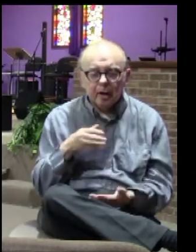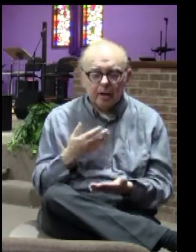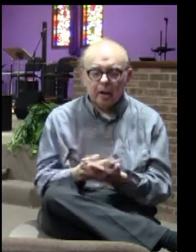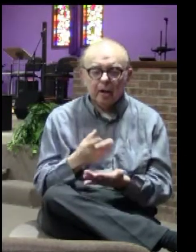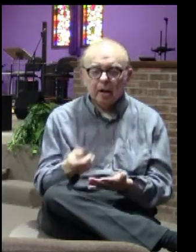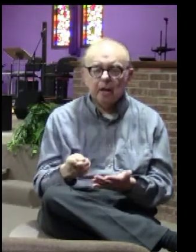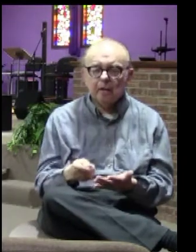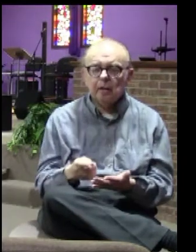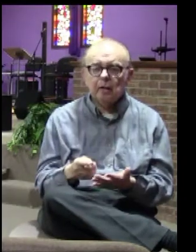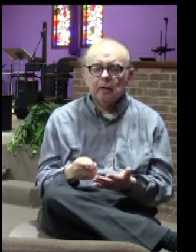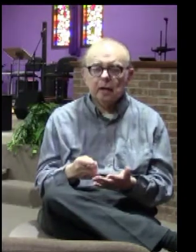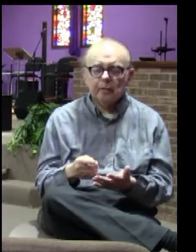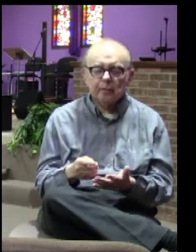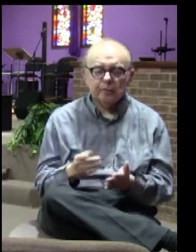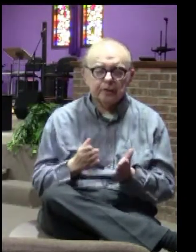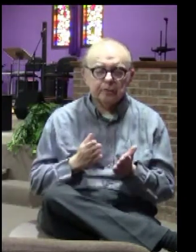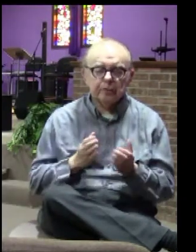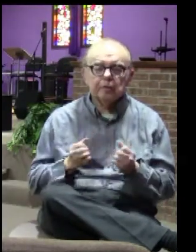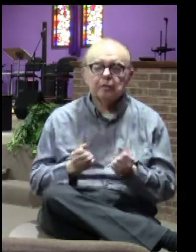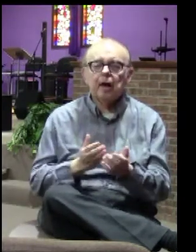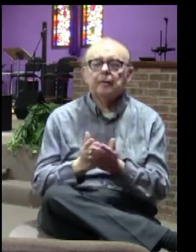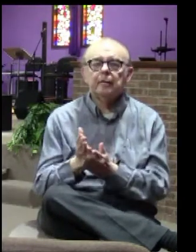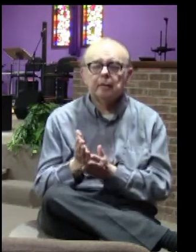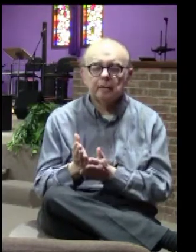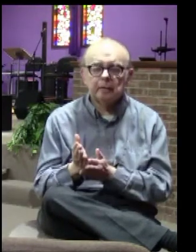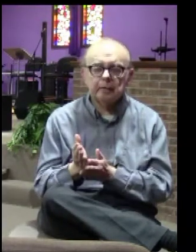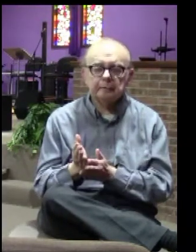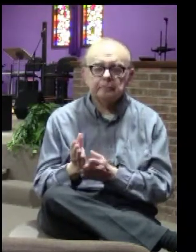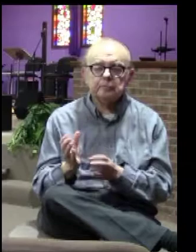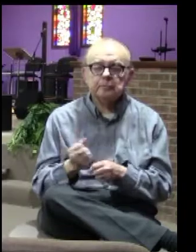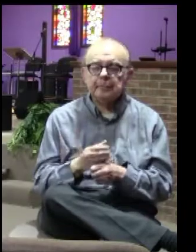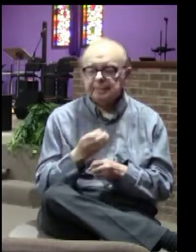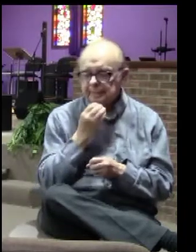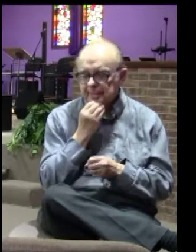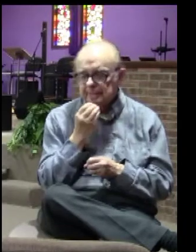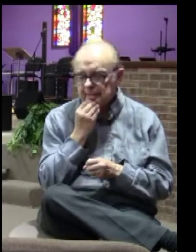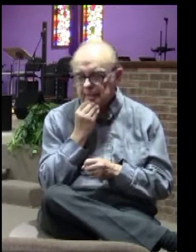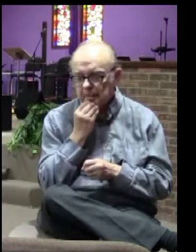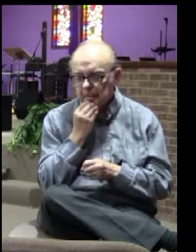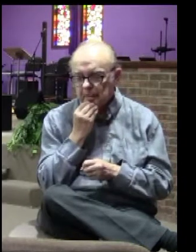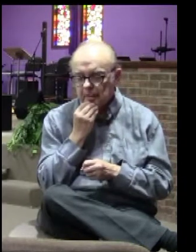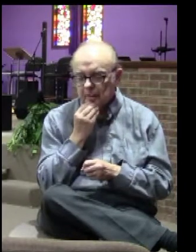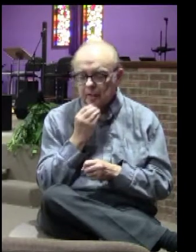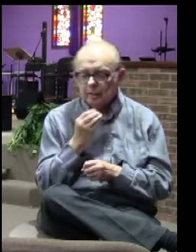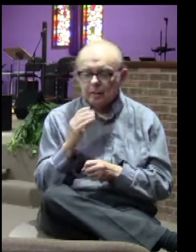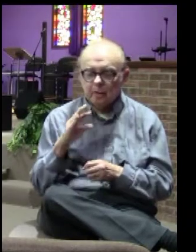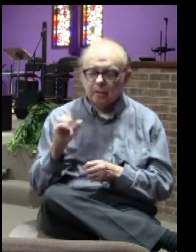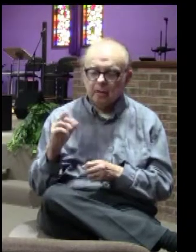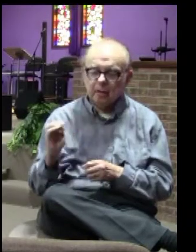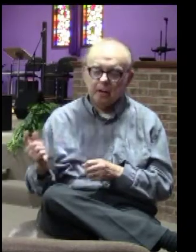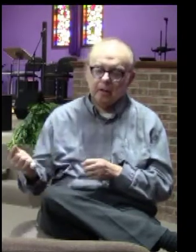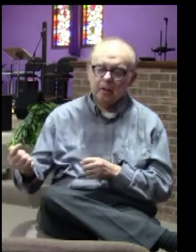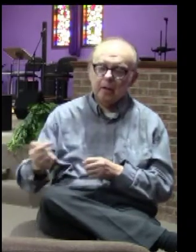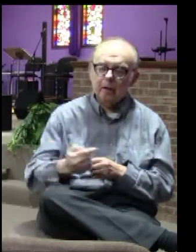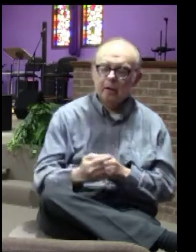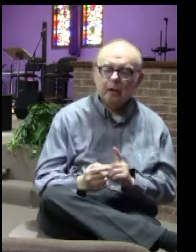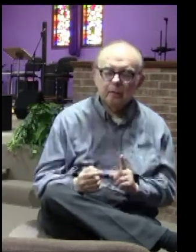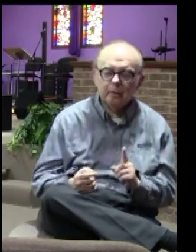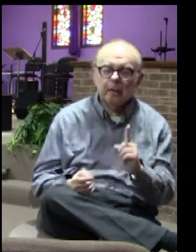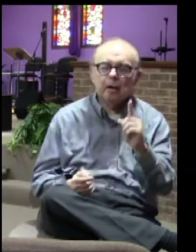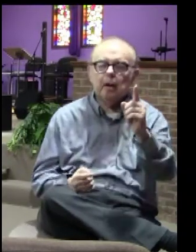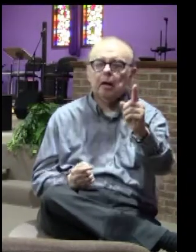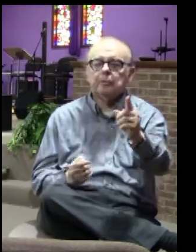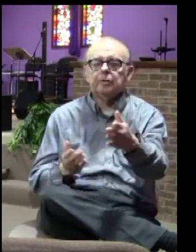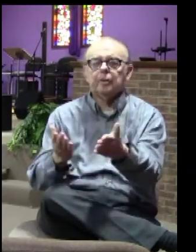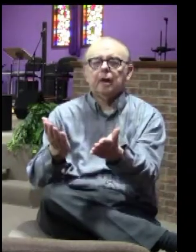and I get to the drive-through, and I'm getting my food, and here comes a car around the corner going up the